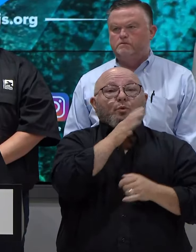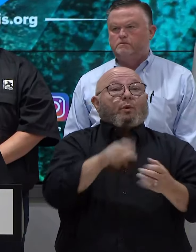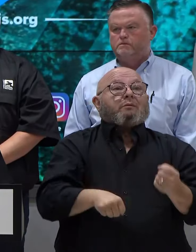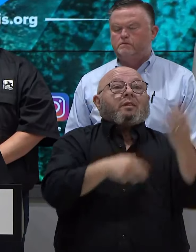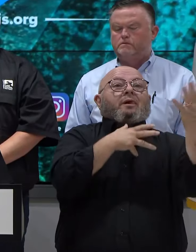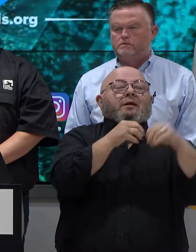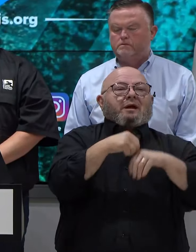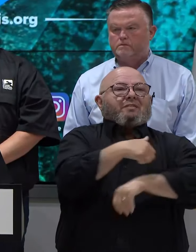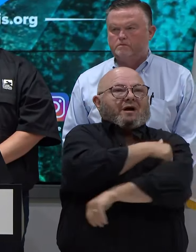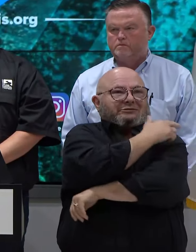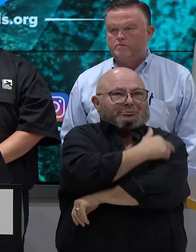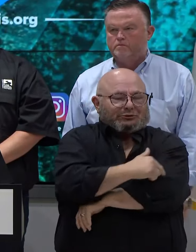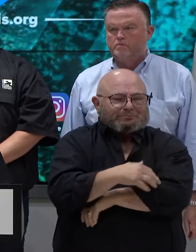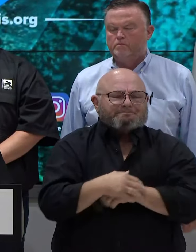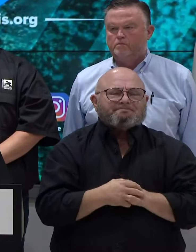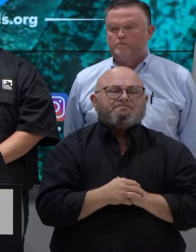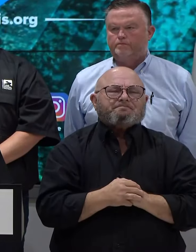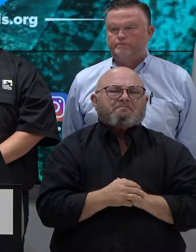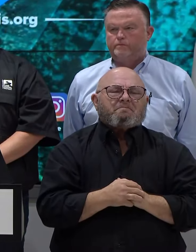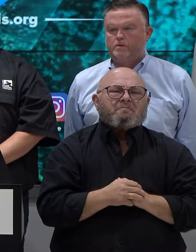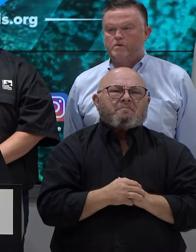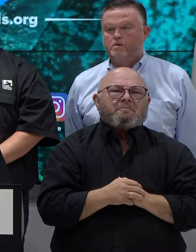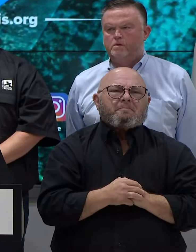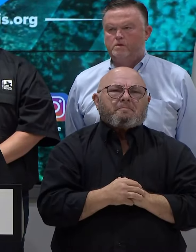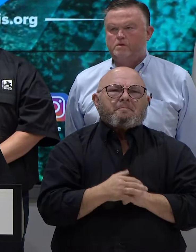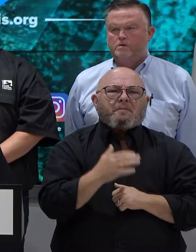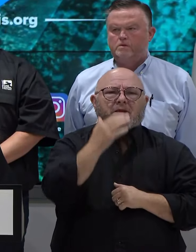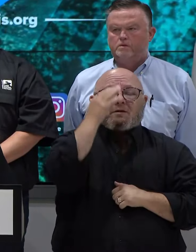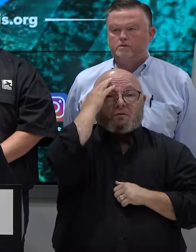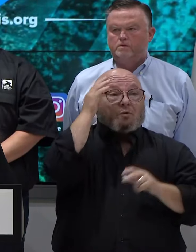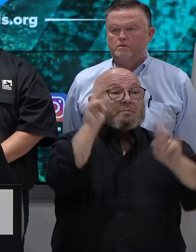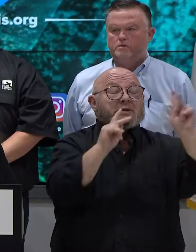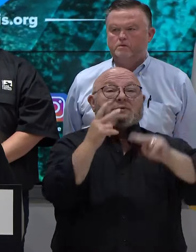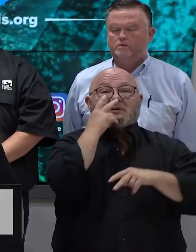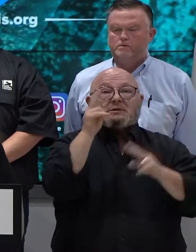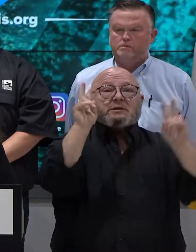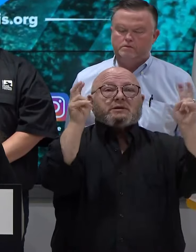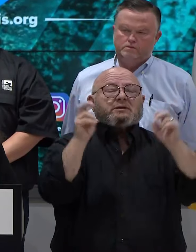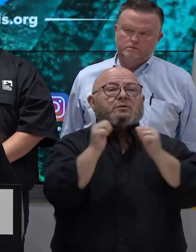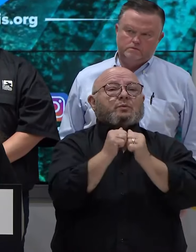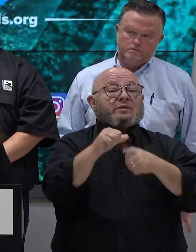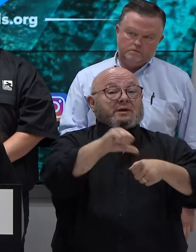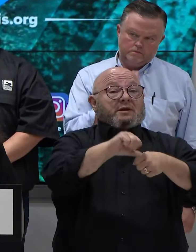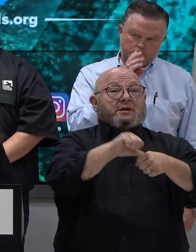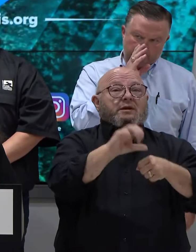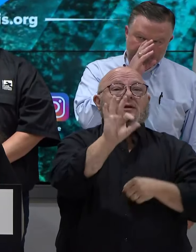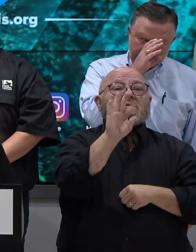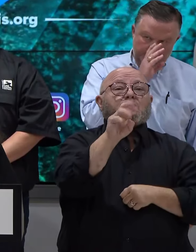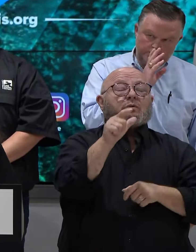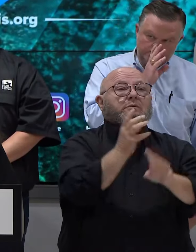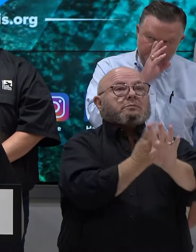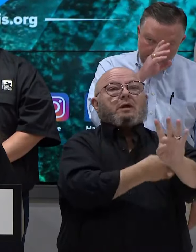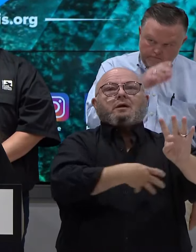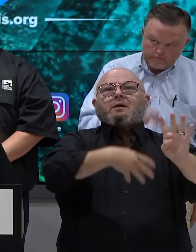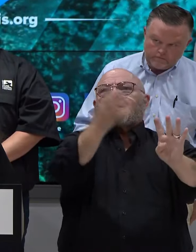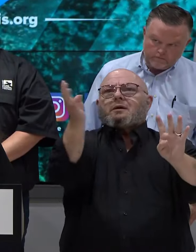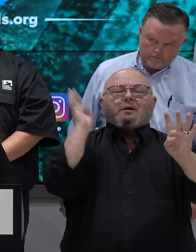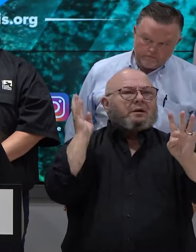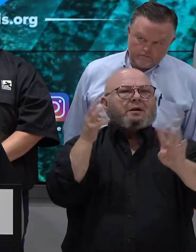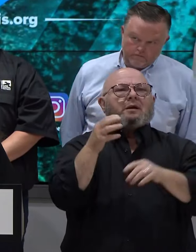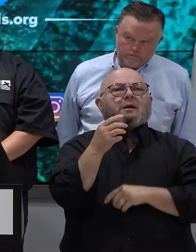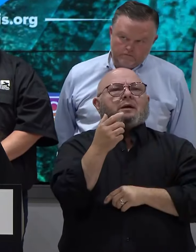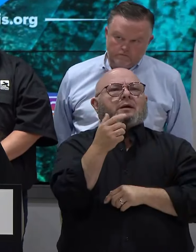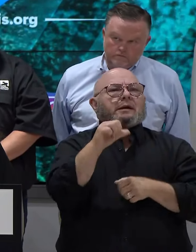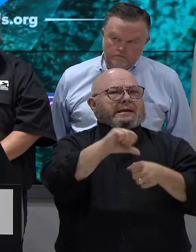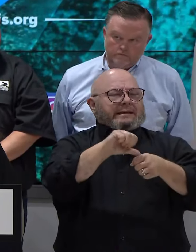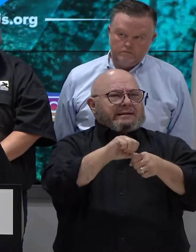hospital. I know folks are seeing issues with fuel, so long lines at gas stations.